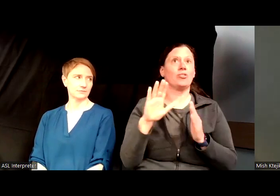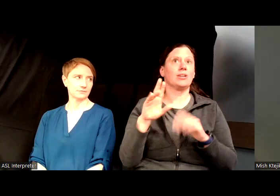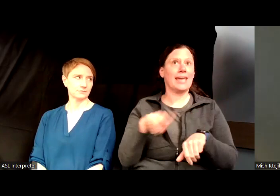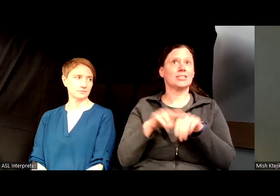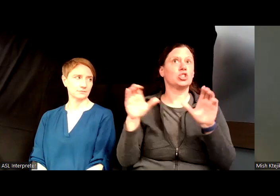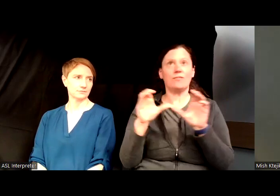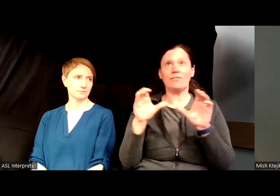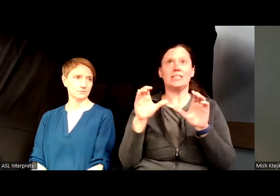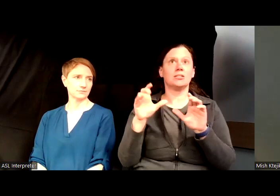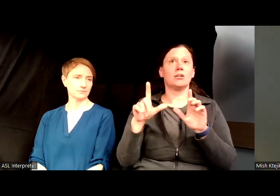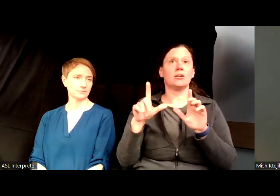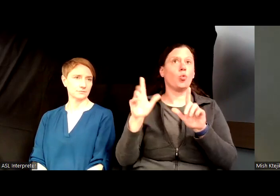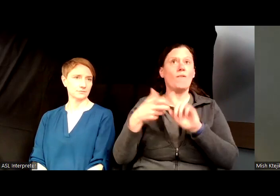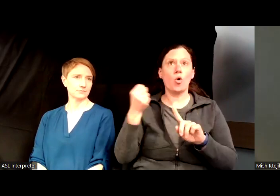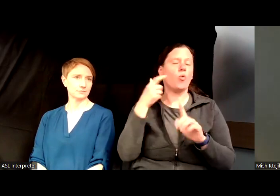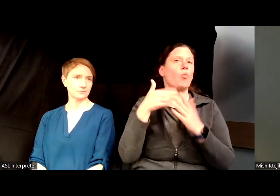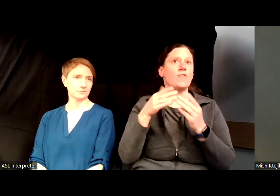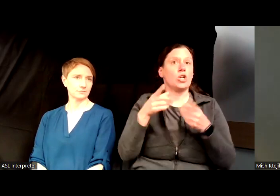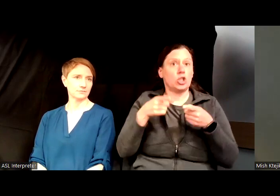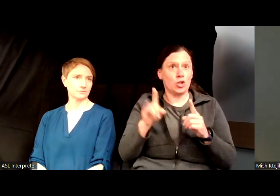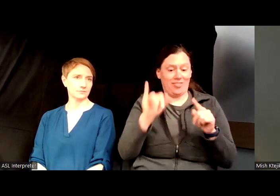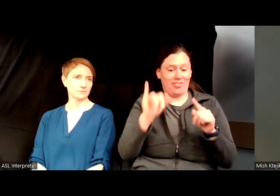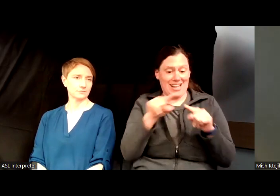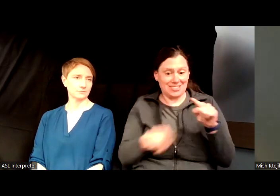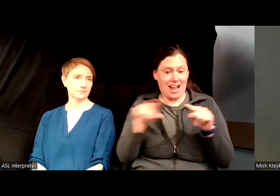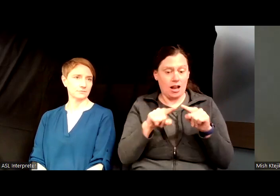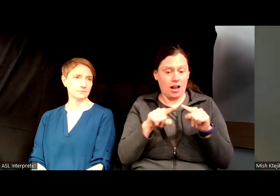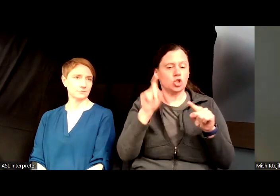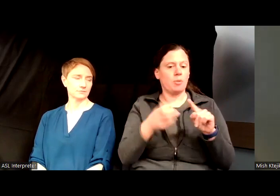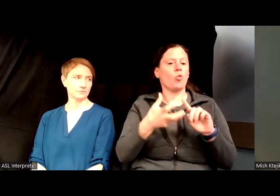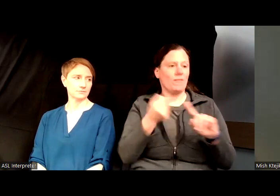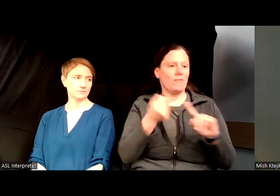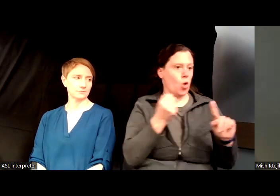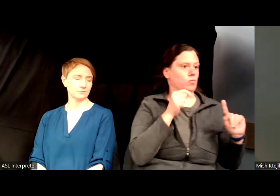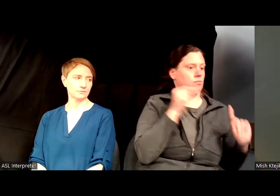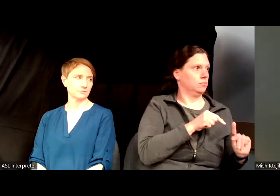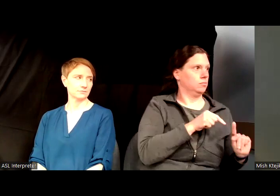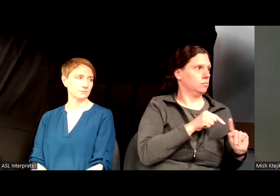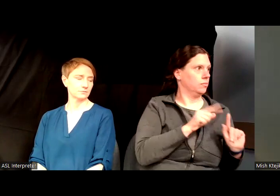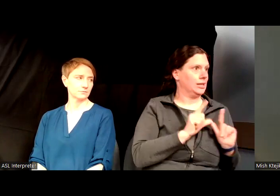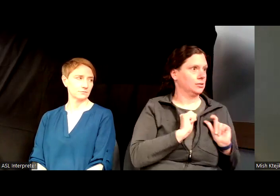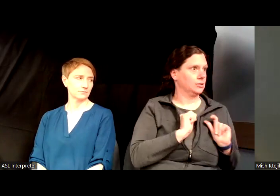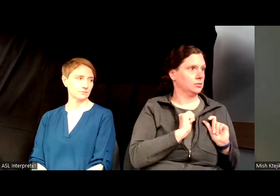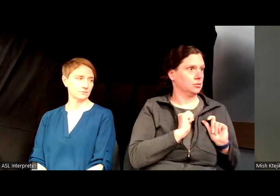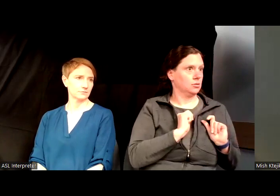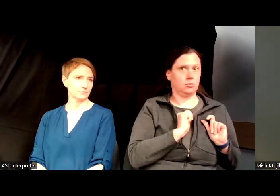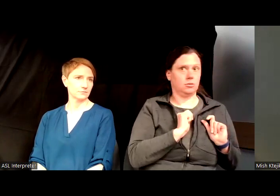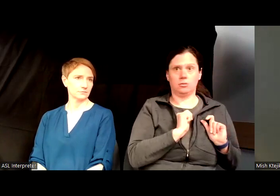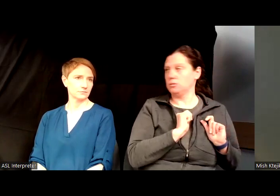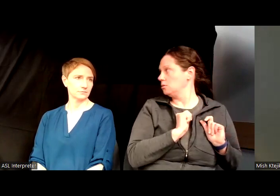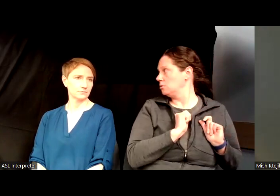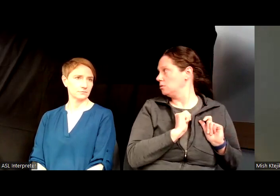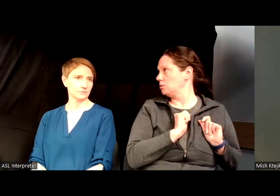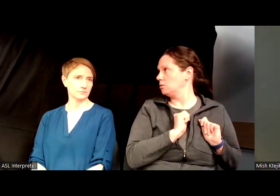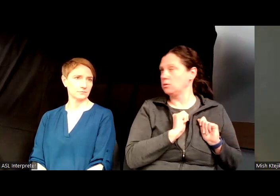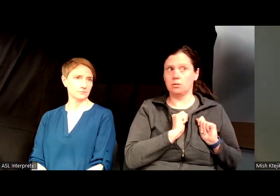If somebody loses if their national certification gets revoked, then shouldn't their license